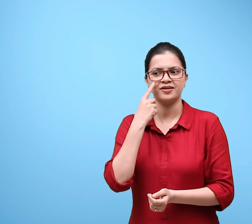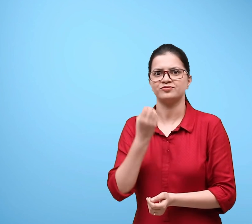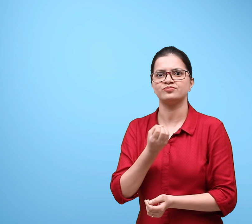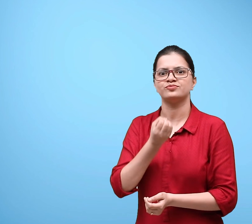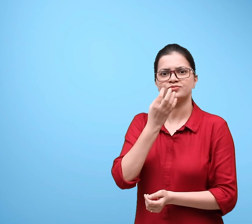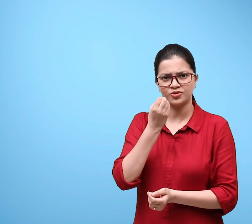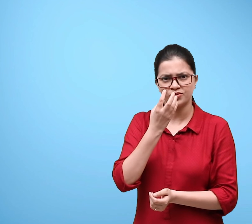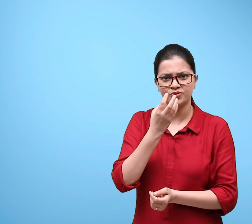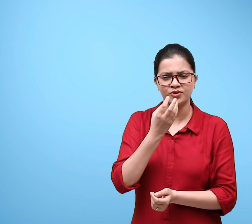marigold,